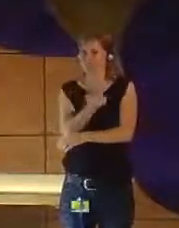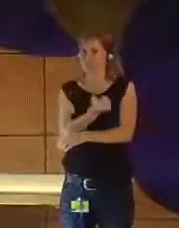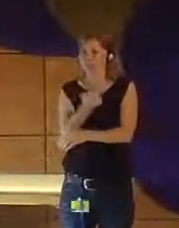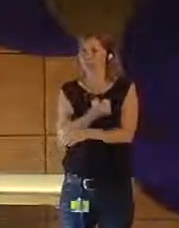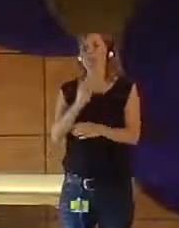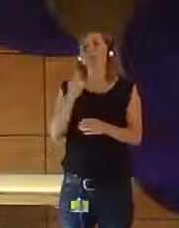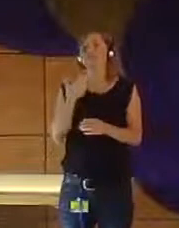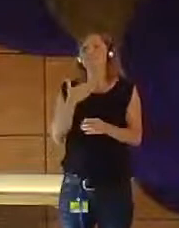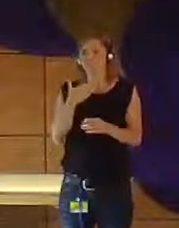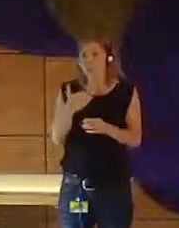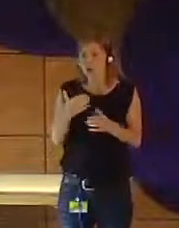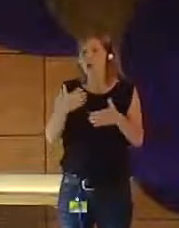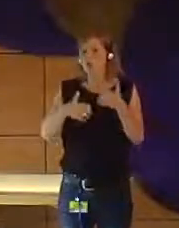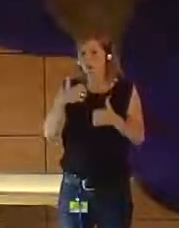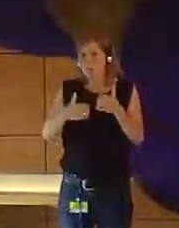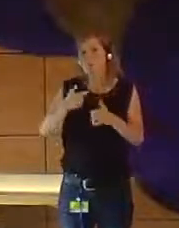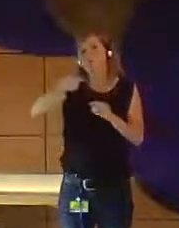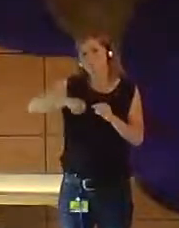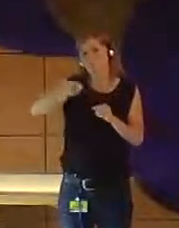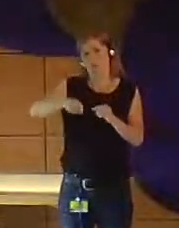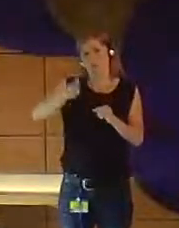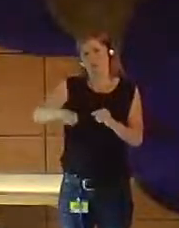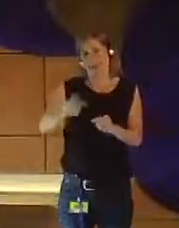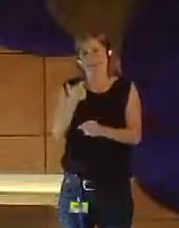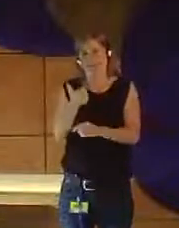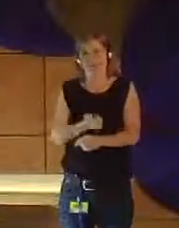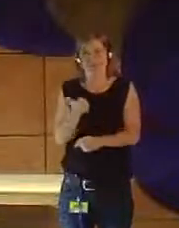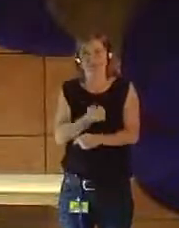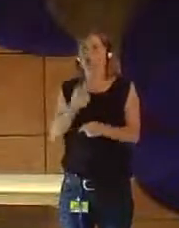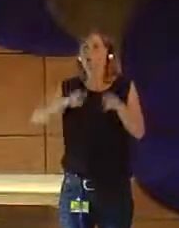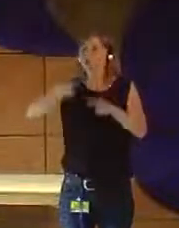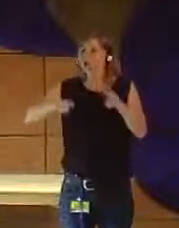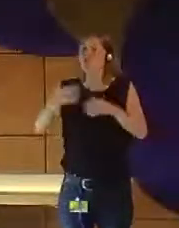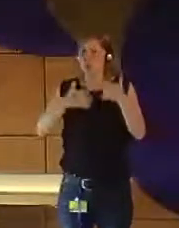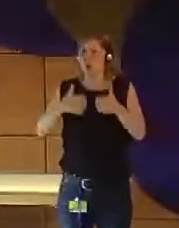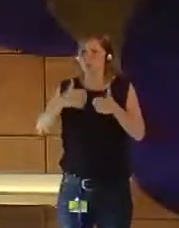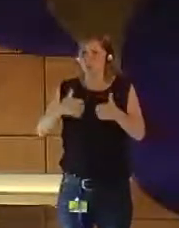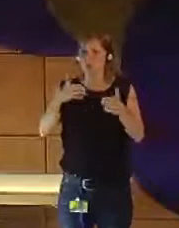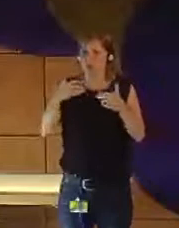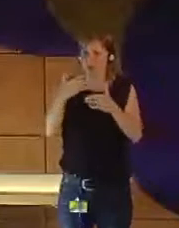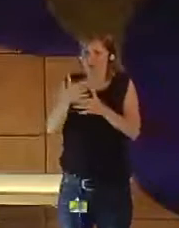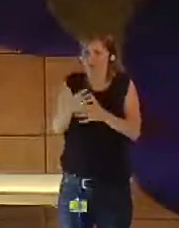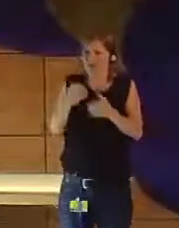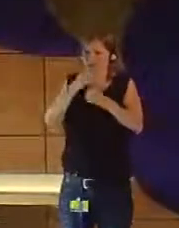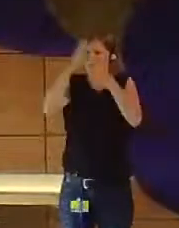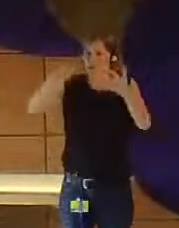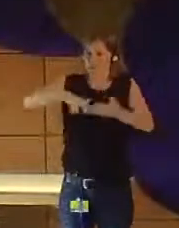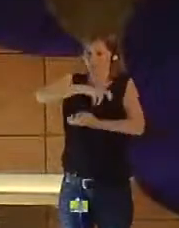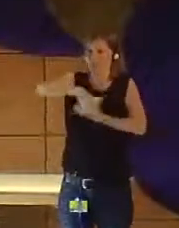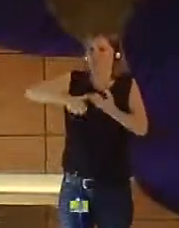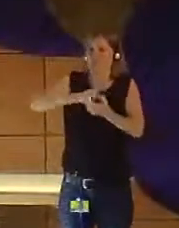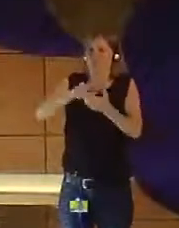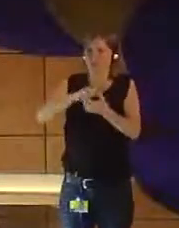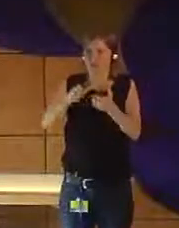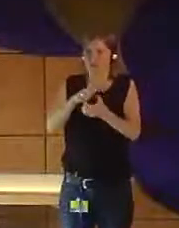different hormones, they combine, so you get one effect of the growth hormone, you get one effect of the sex hormones, and